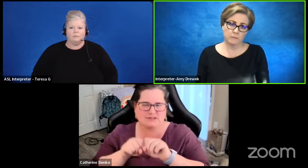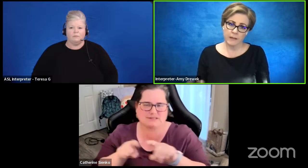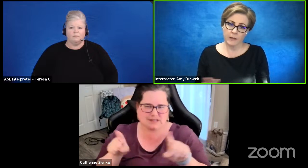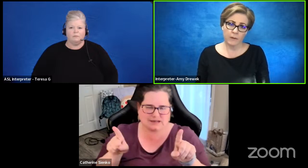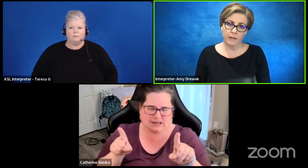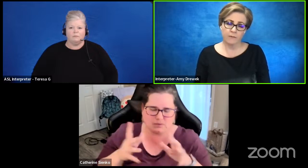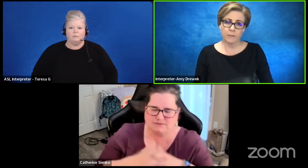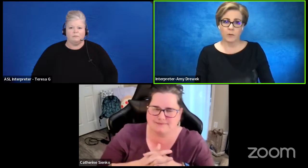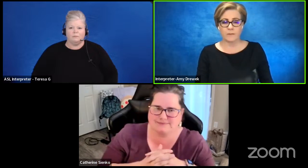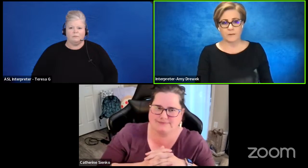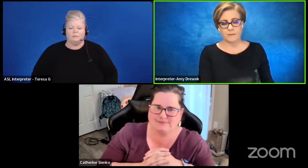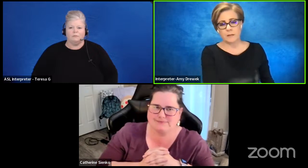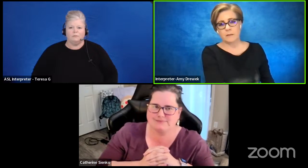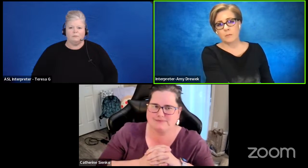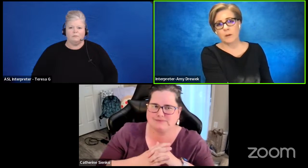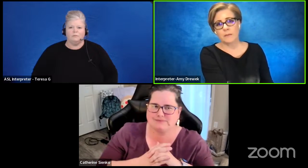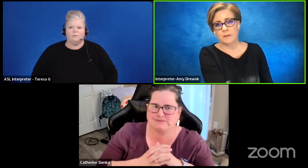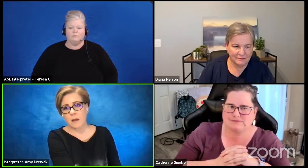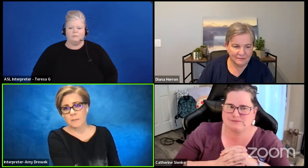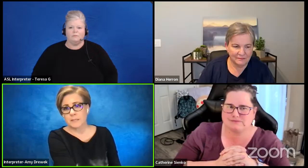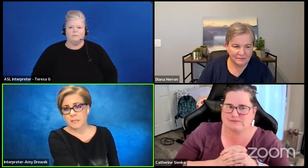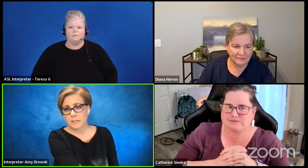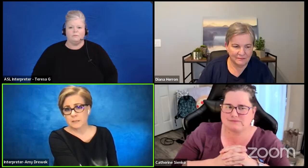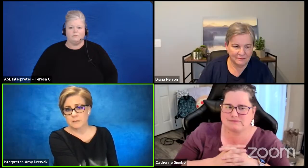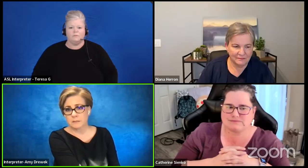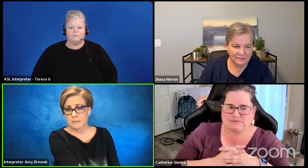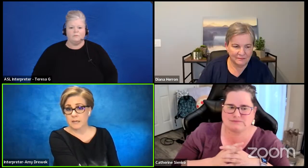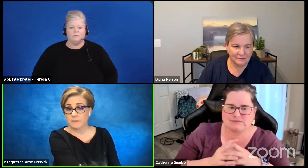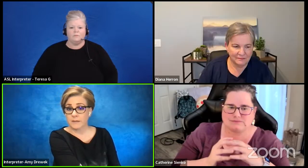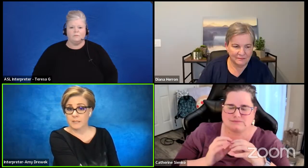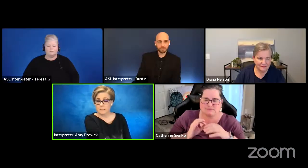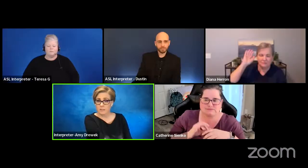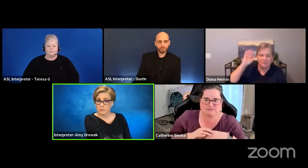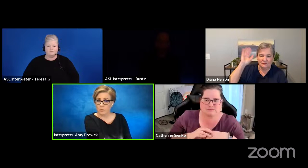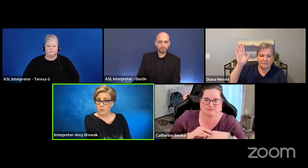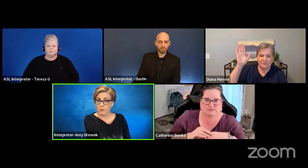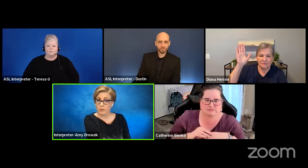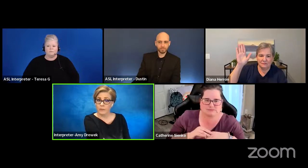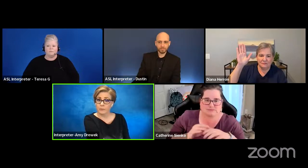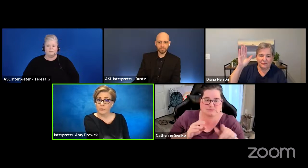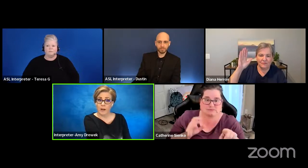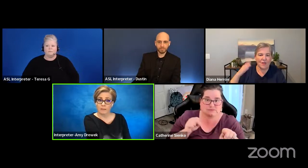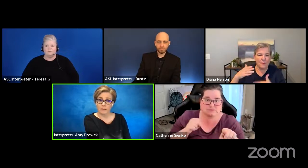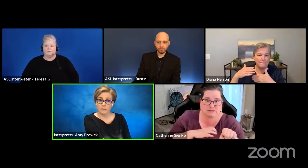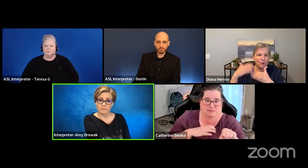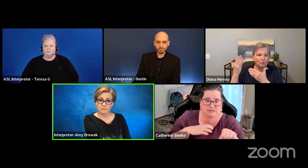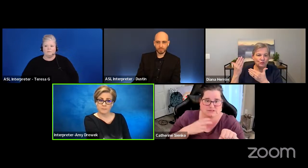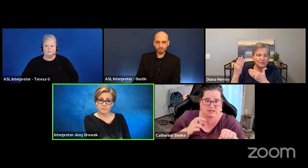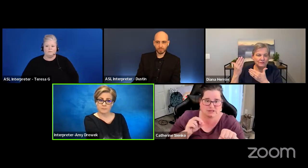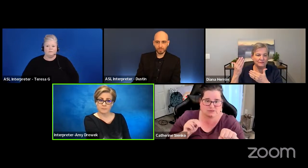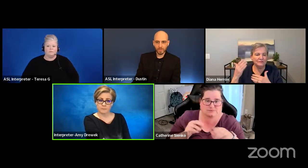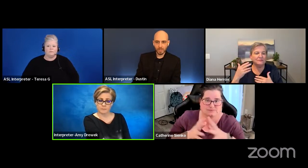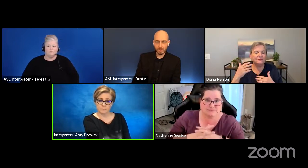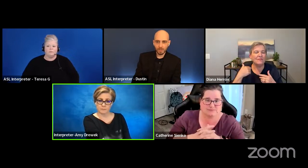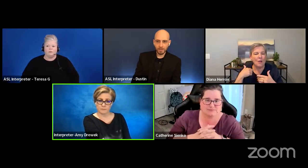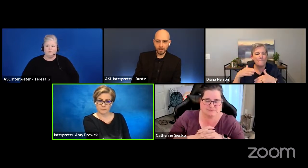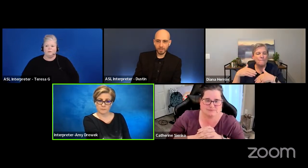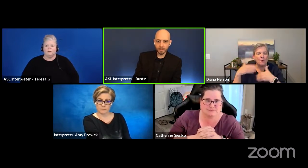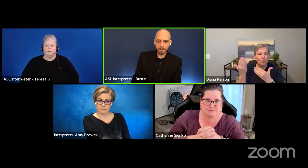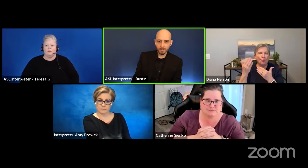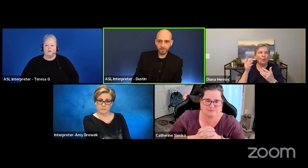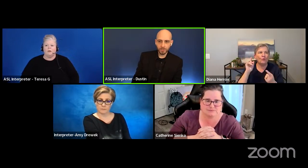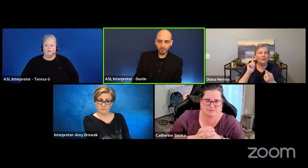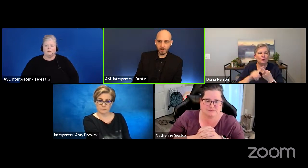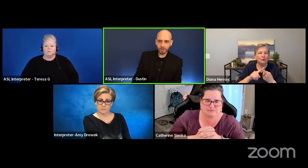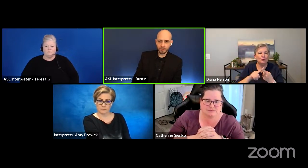So we'll meet that week of February 15th with time and date sent via schedule through Kyla.